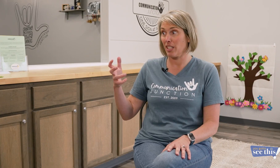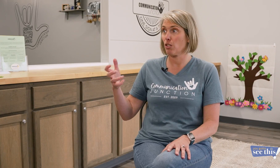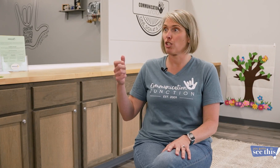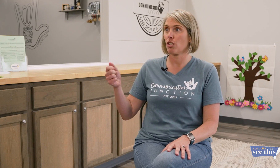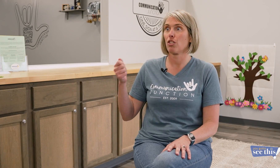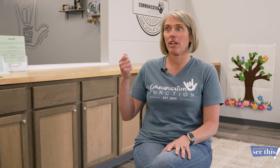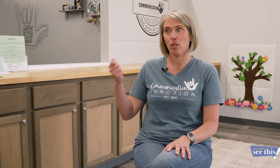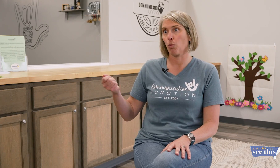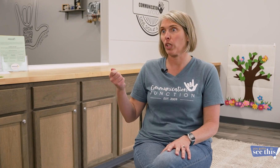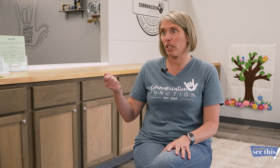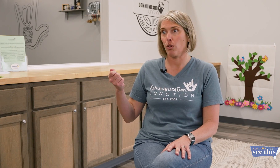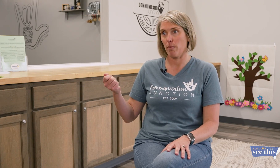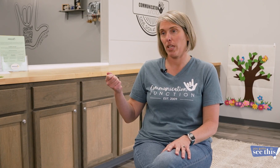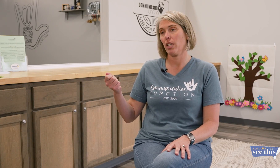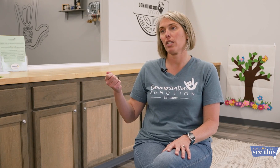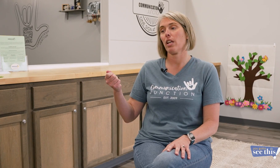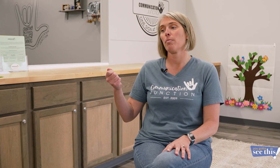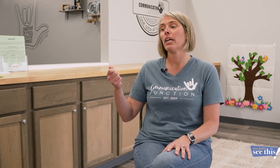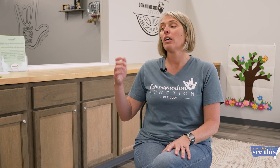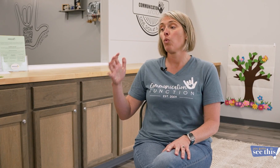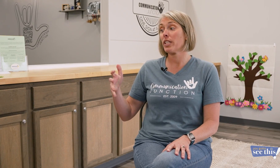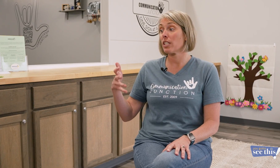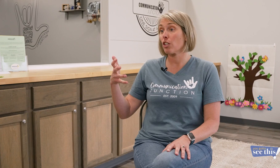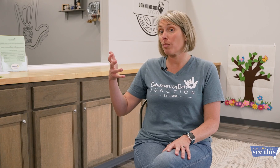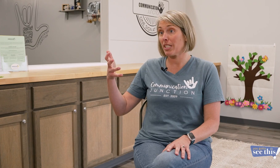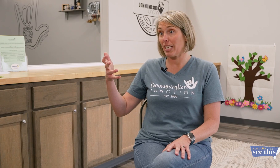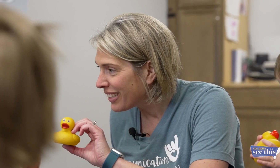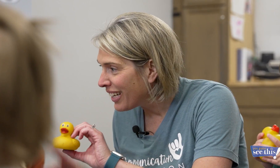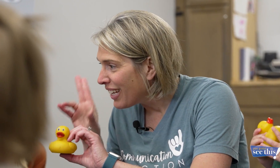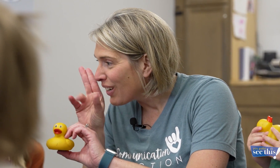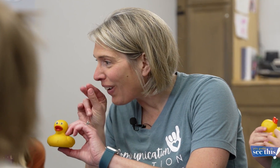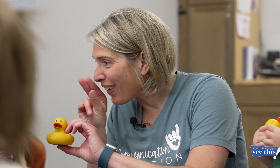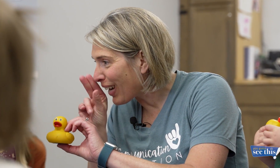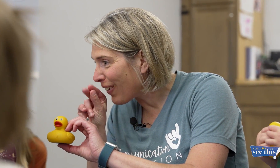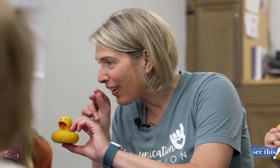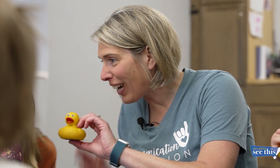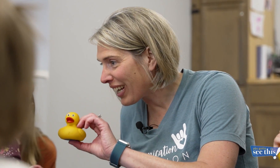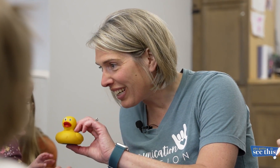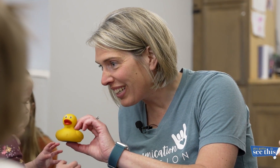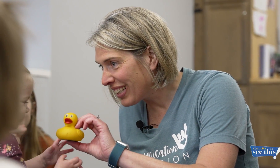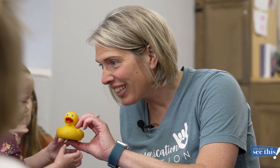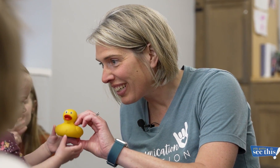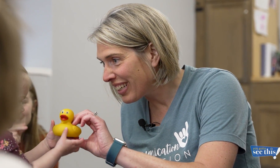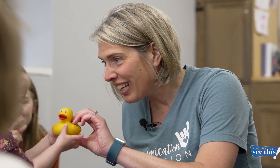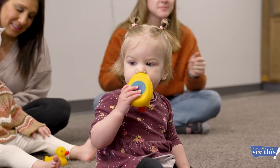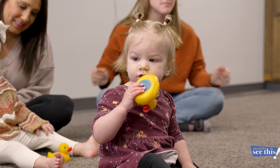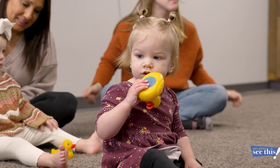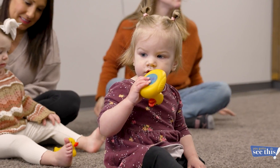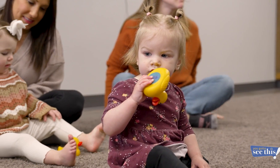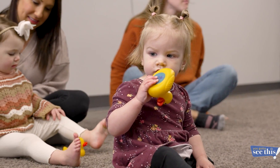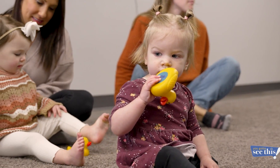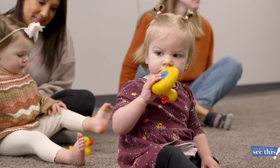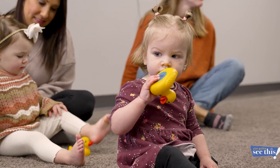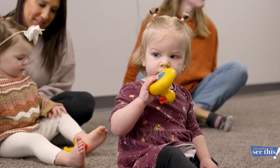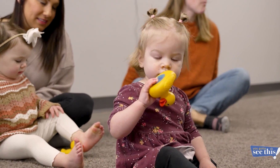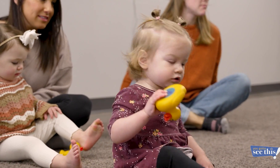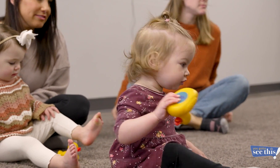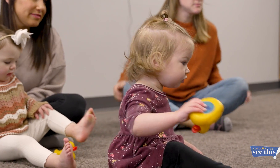are gestures that have some really great meaning to them. Once they're imitating signs, then they start imitating sounds, and then they